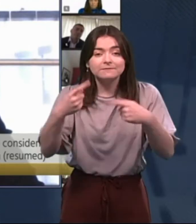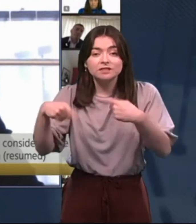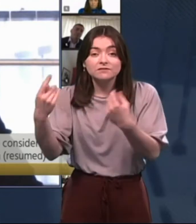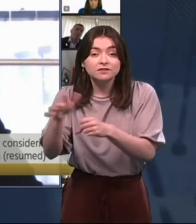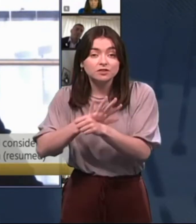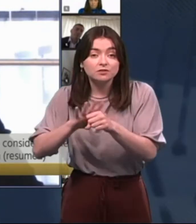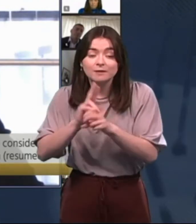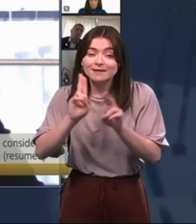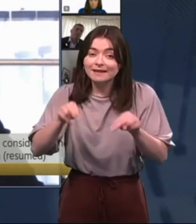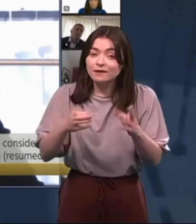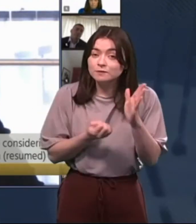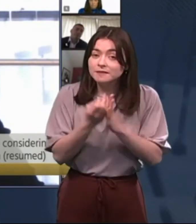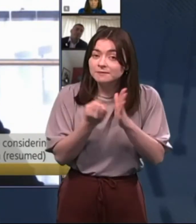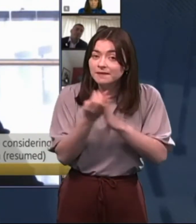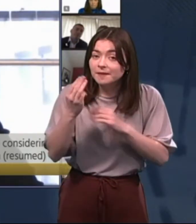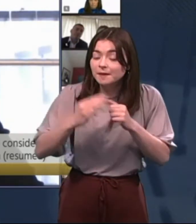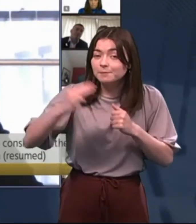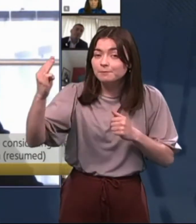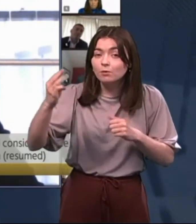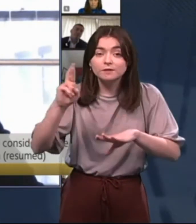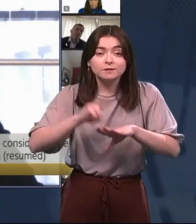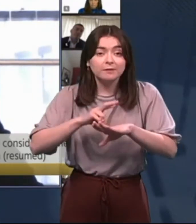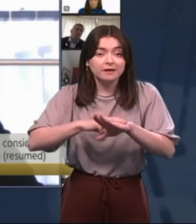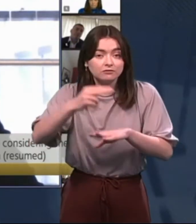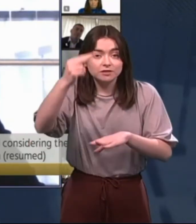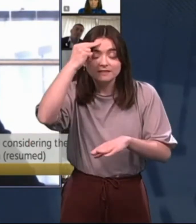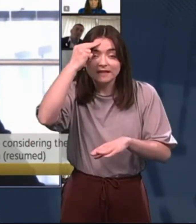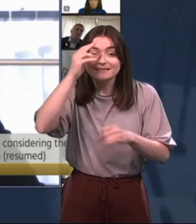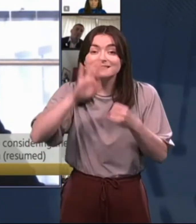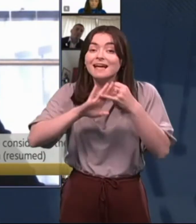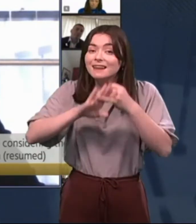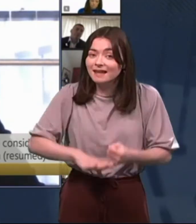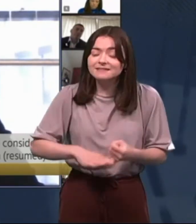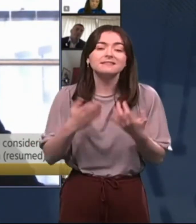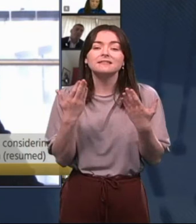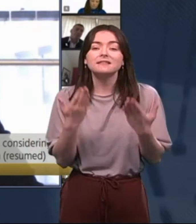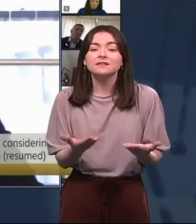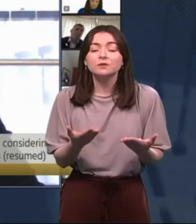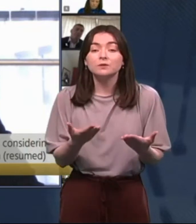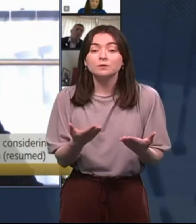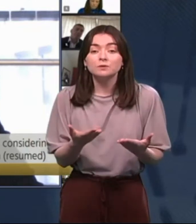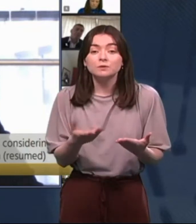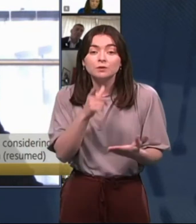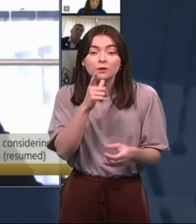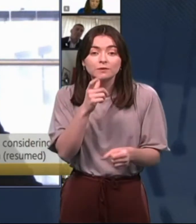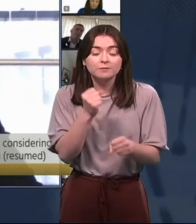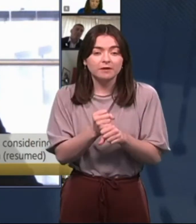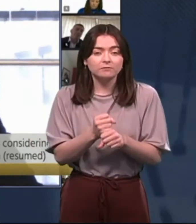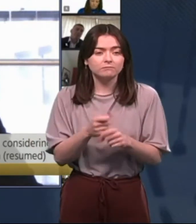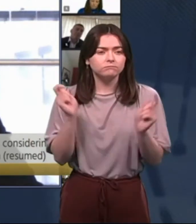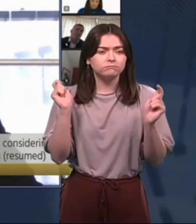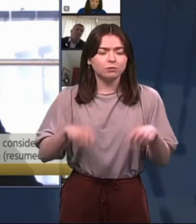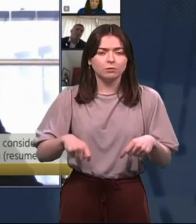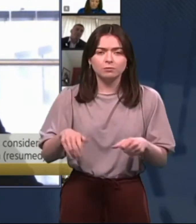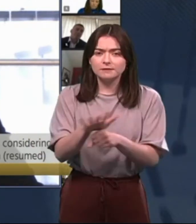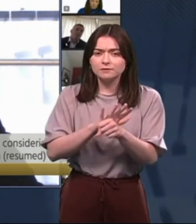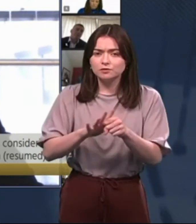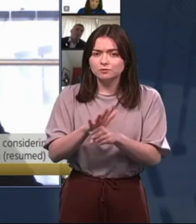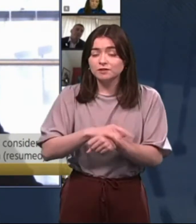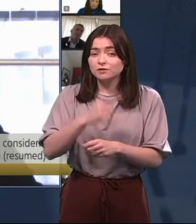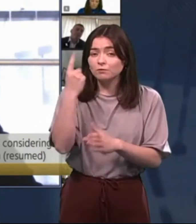elaborate for the committee as well to have a better understanding. And finally, you specifically discussed the disgraceful situation of over